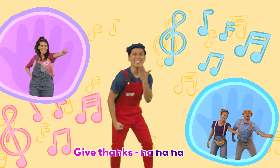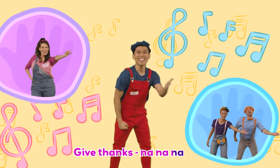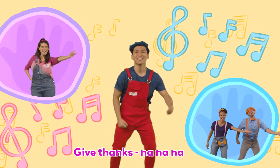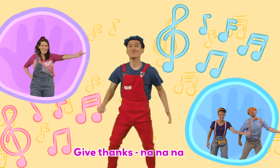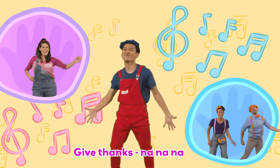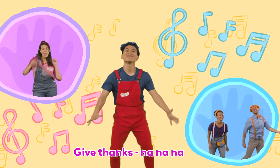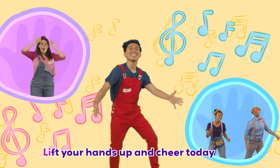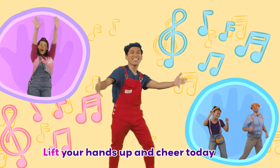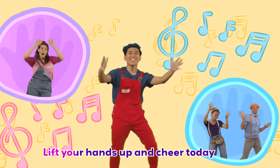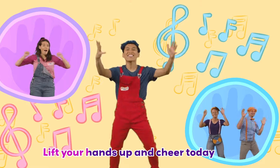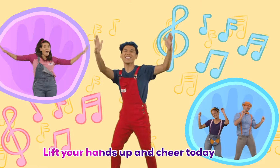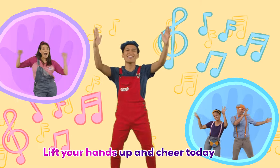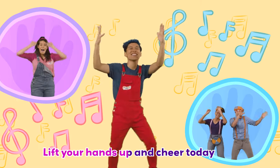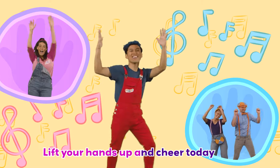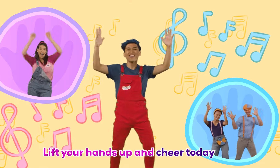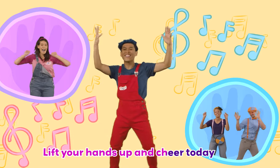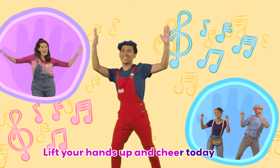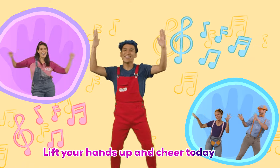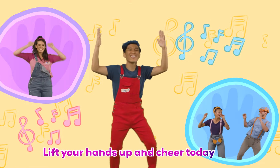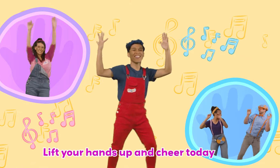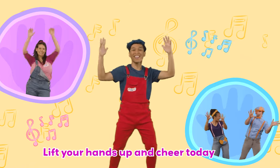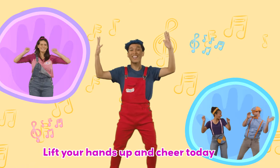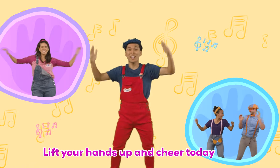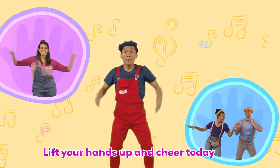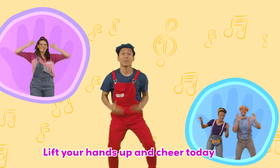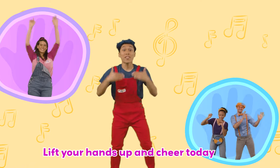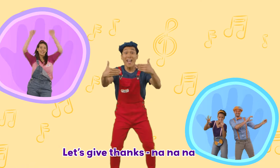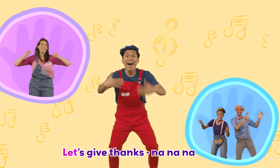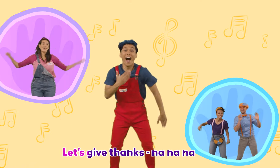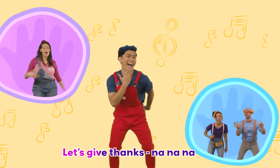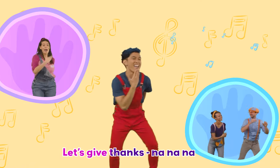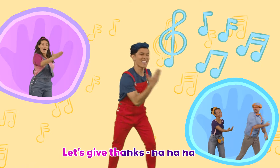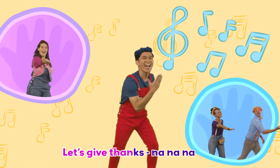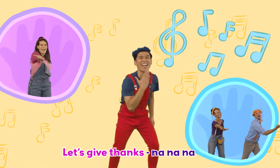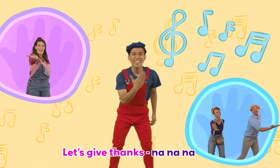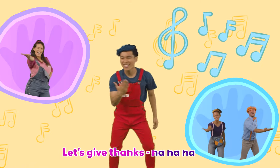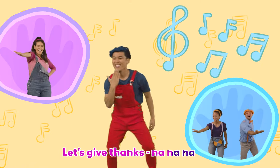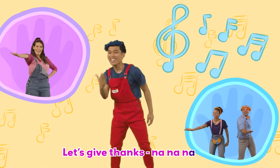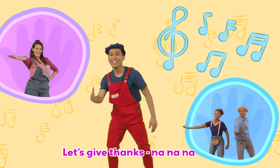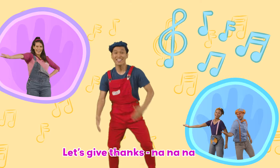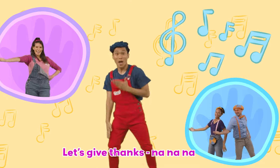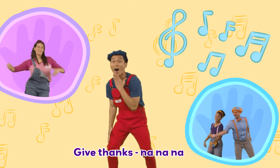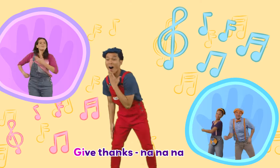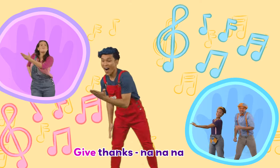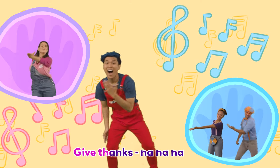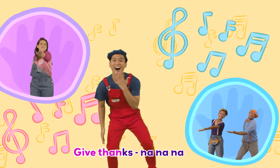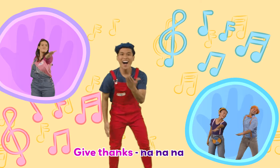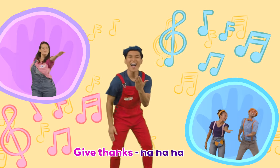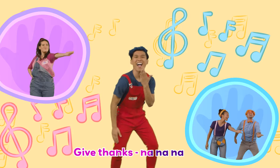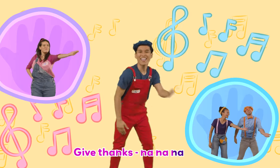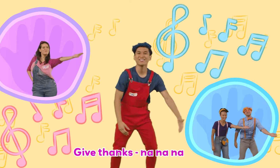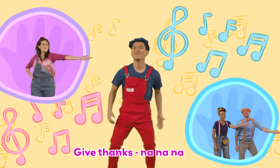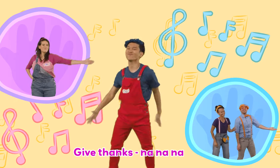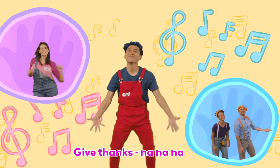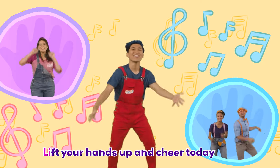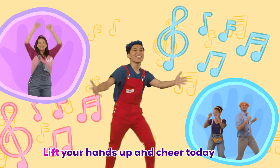thanks. Na na na. Lift your hands up and cheer today. Let's give thanks. Na na na. Give thanks.